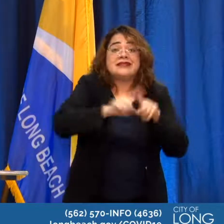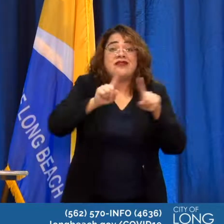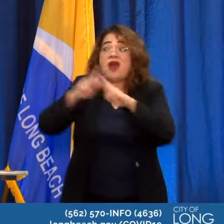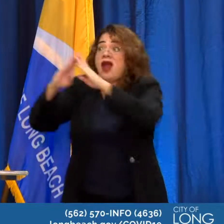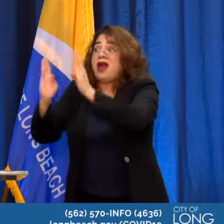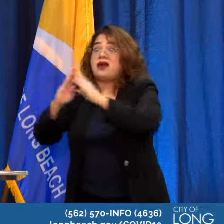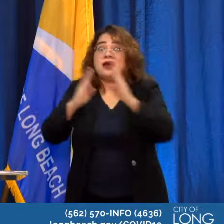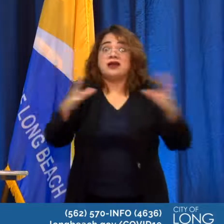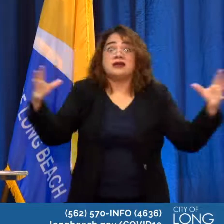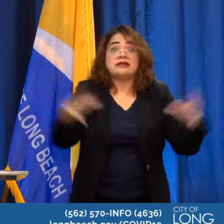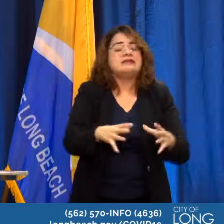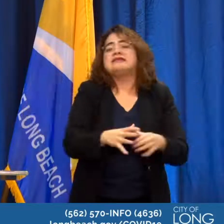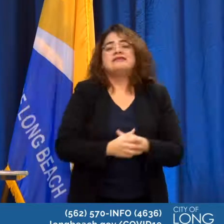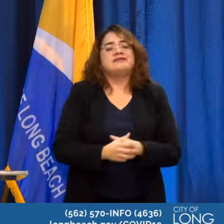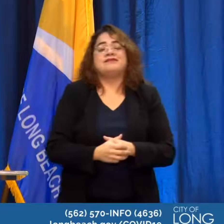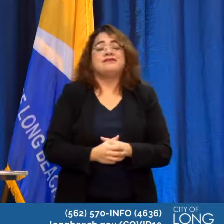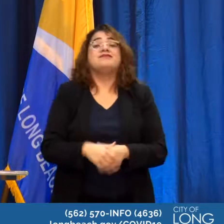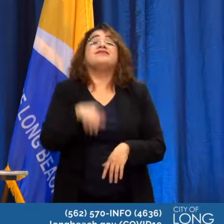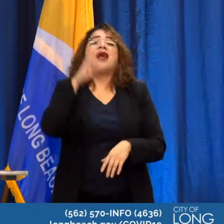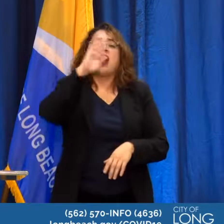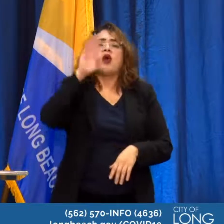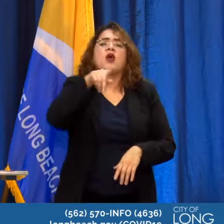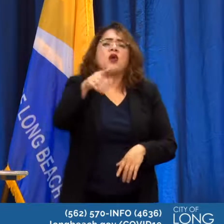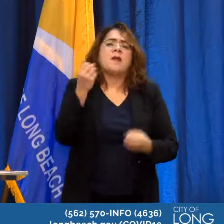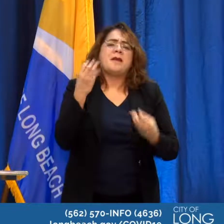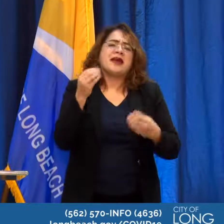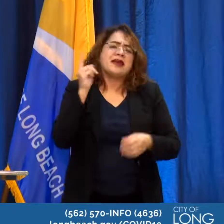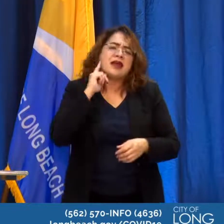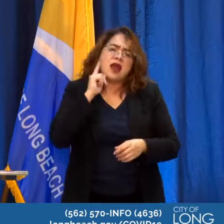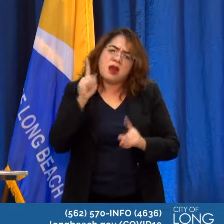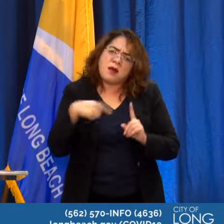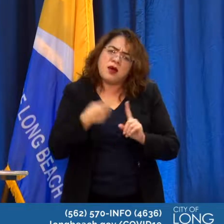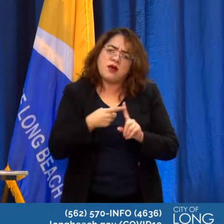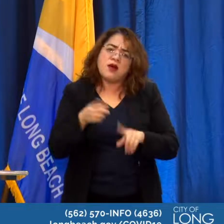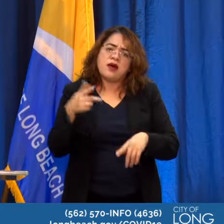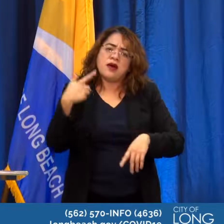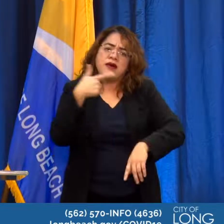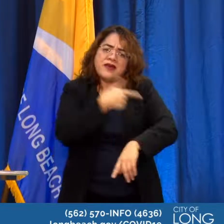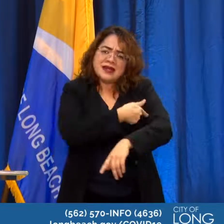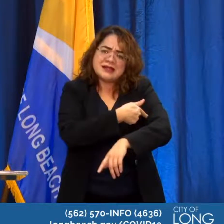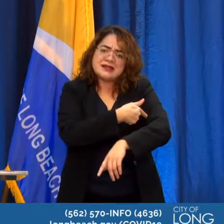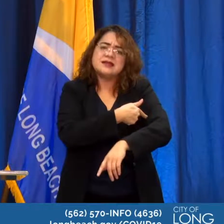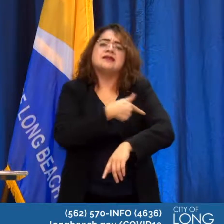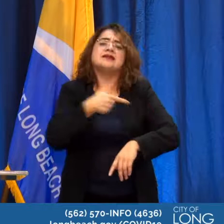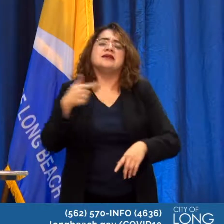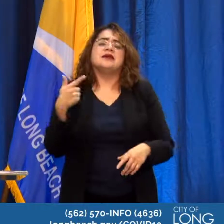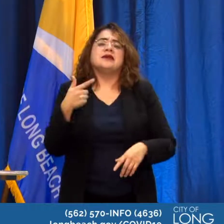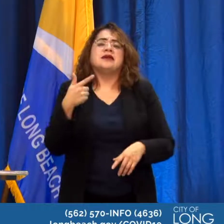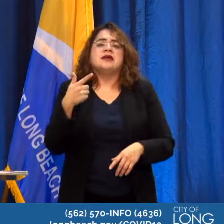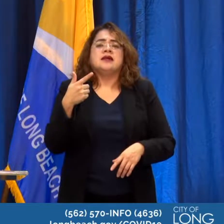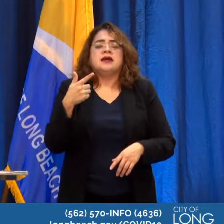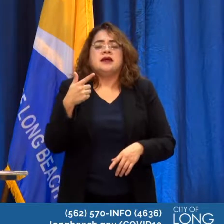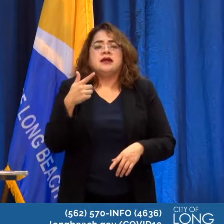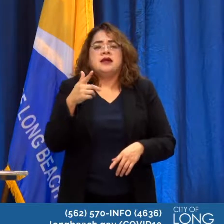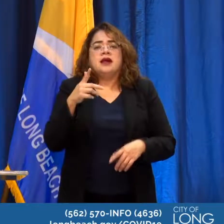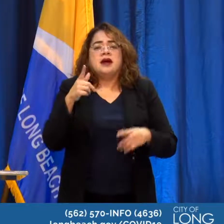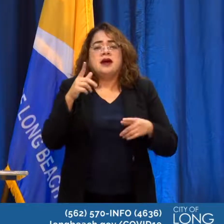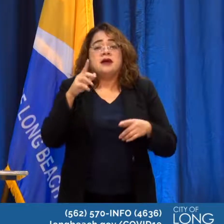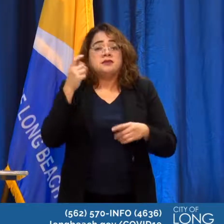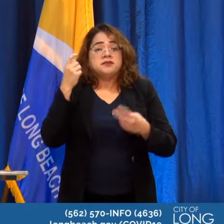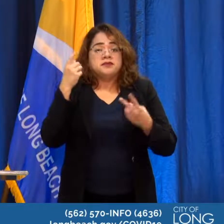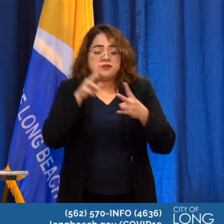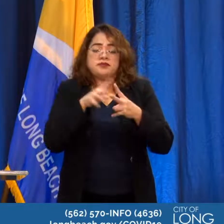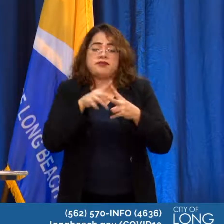hearing a lot about vaccines. There are 2 out there that are coming through with success rates